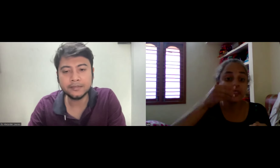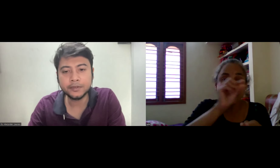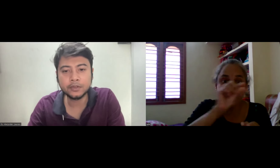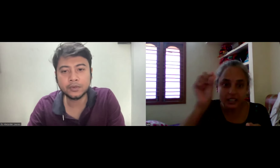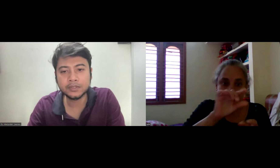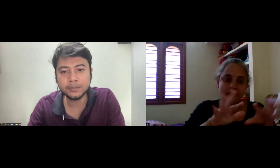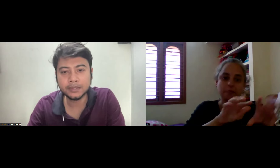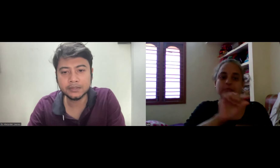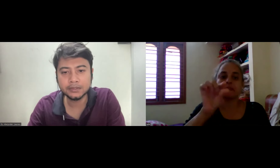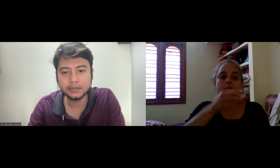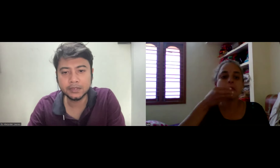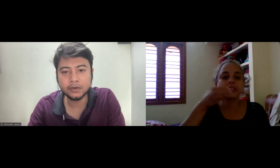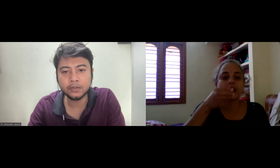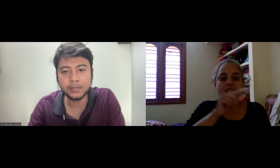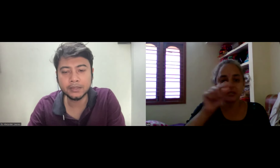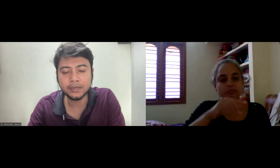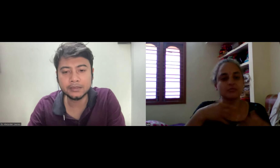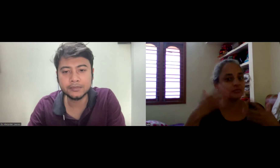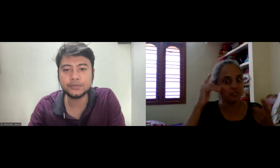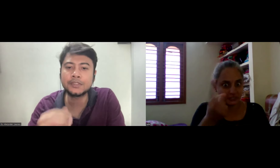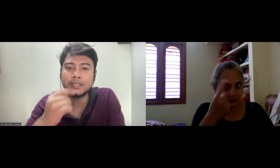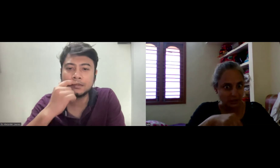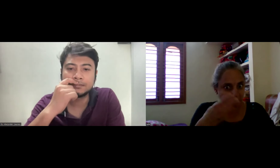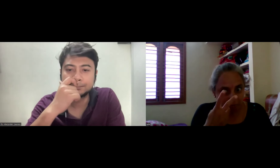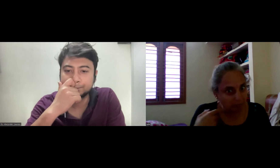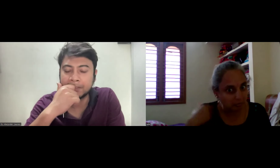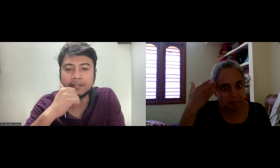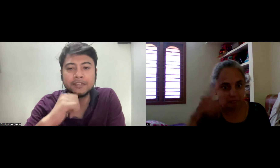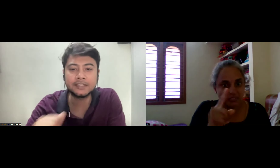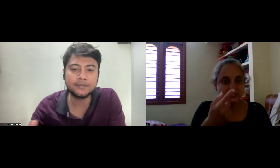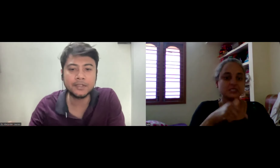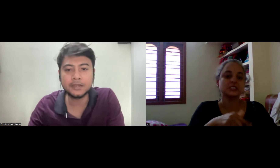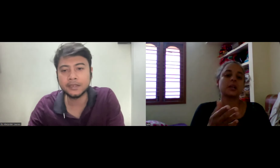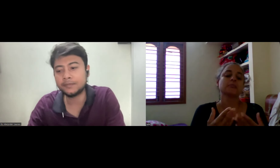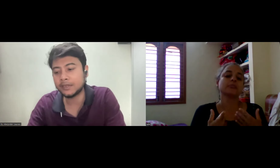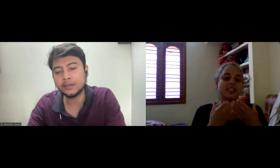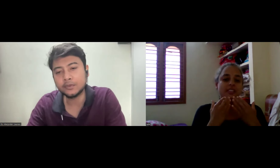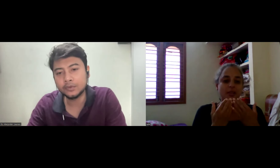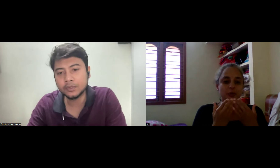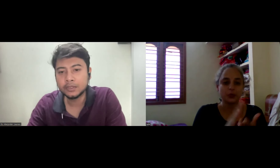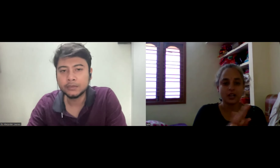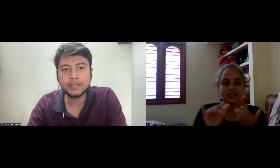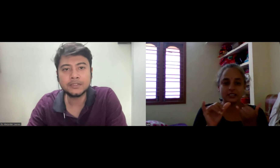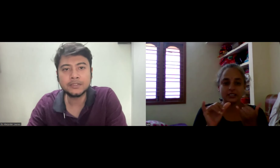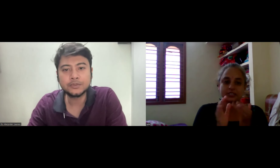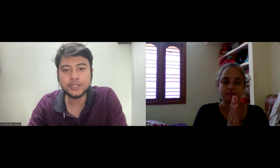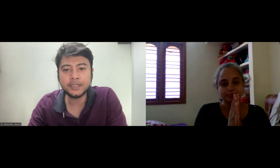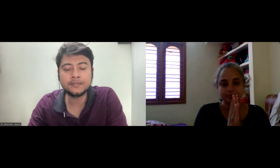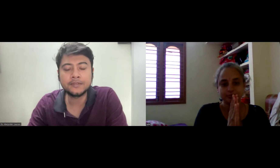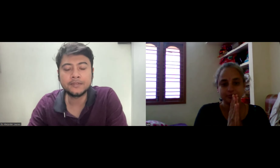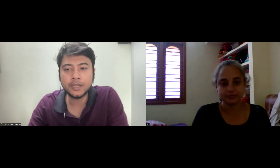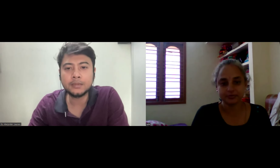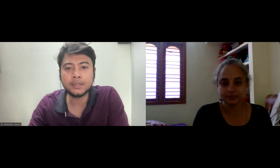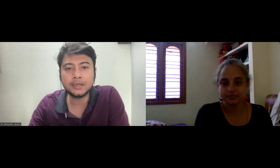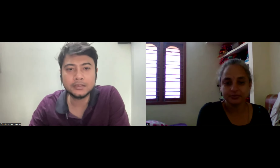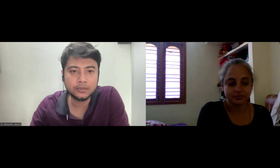Please send the video on the WhatsApp, Mataji, and all the mantras which you were saying. This is the first time we are learning, we didn't know. Please do share the